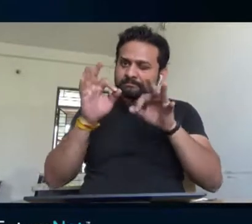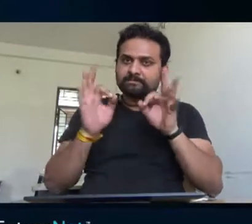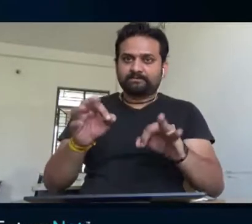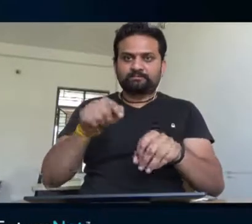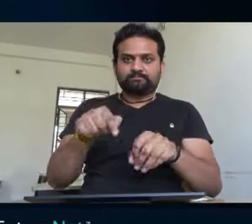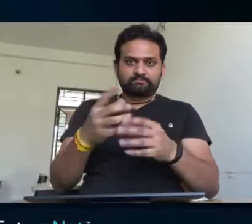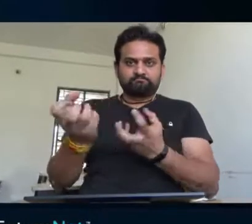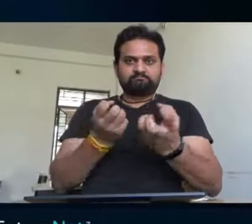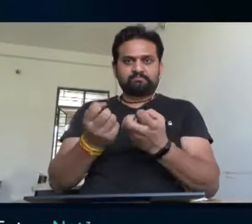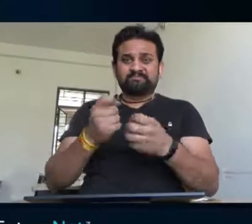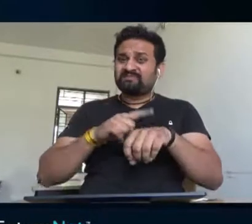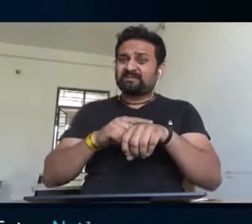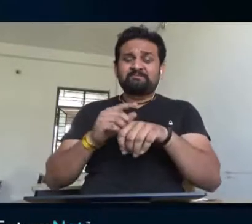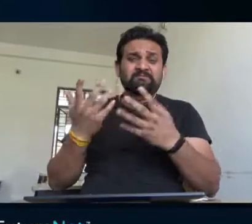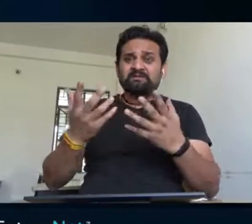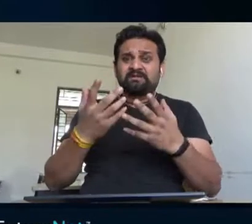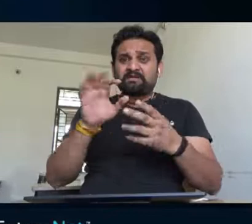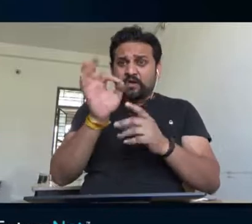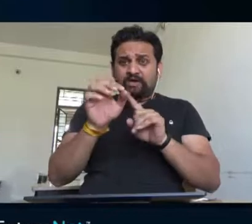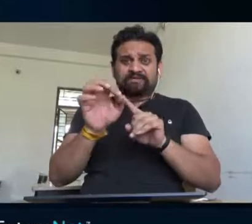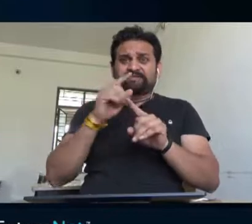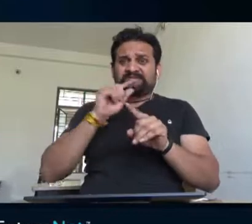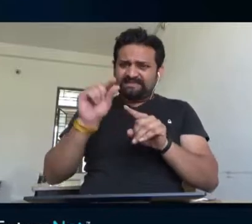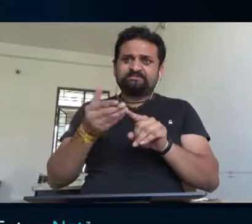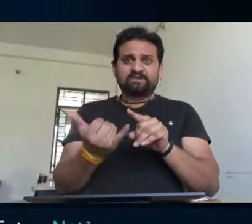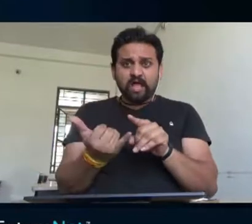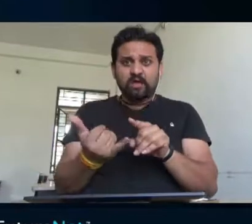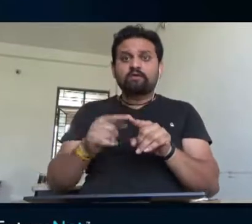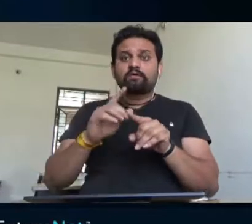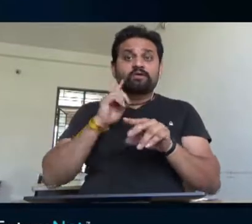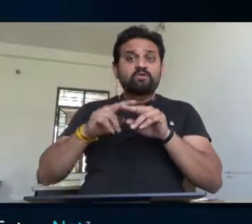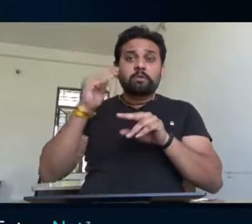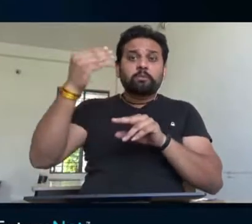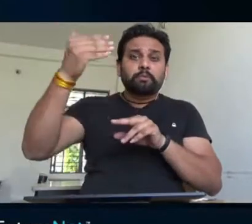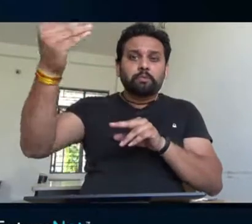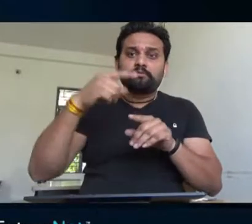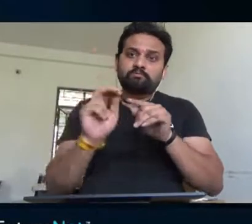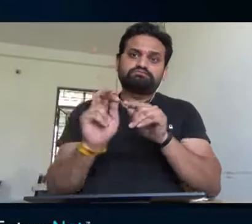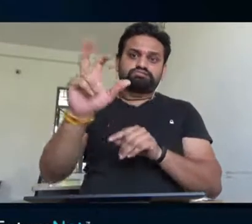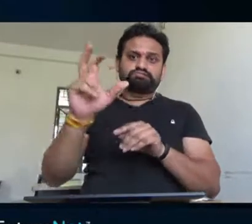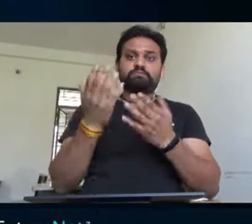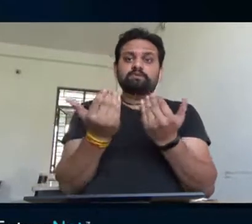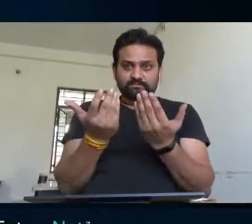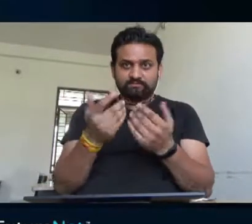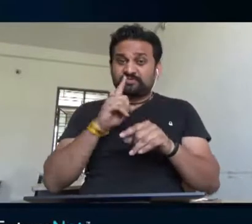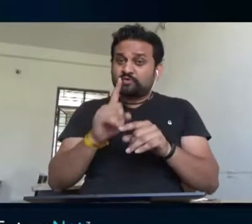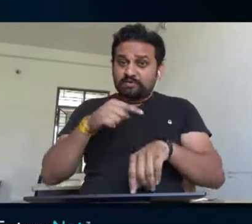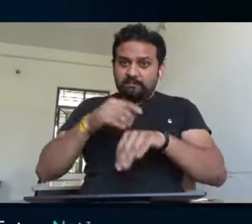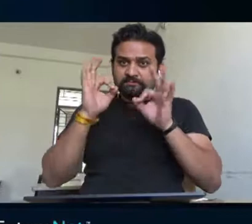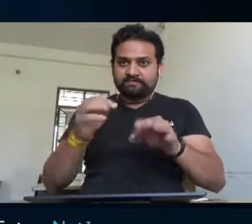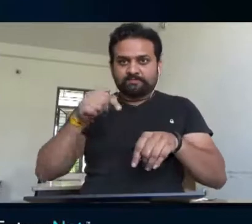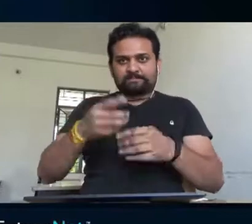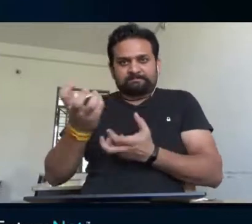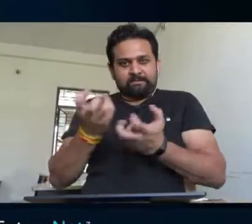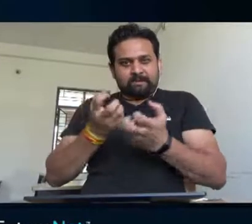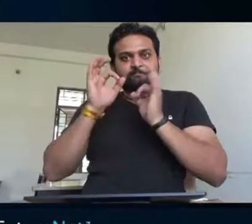that, because never ever the coin will be more cheap than it is now, and now is the right time. And I